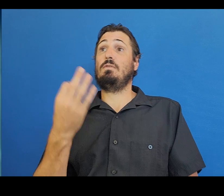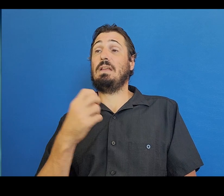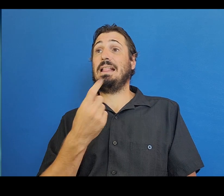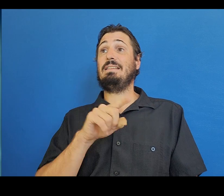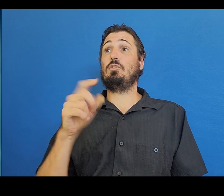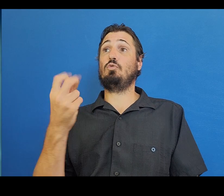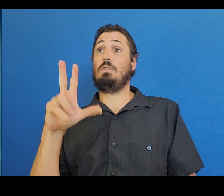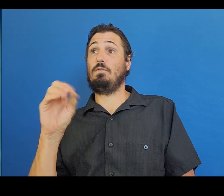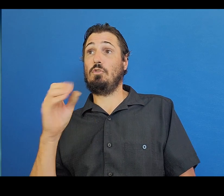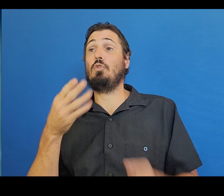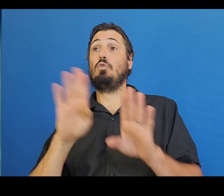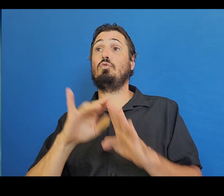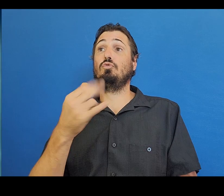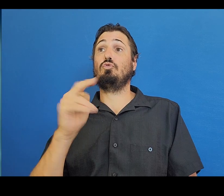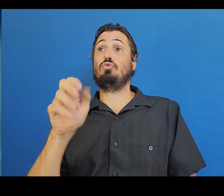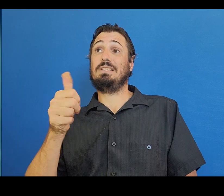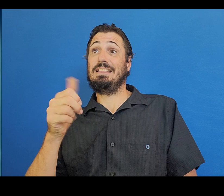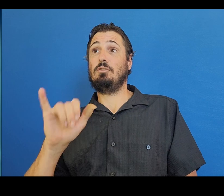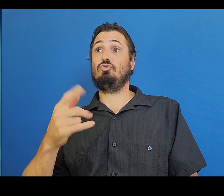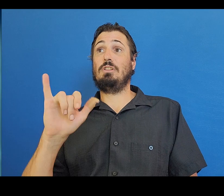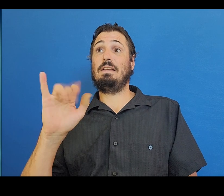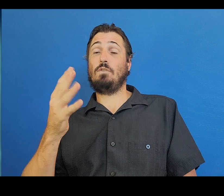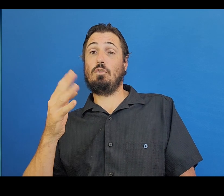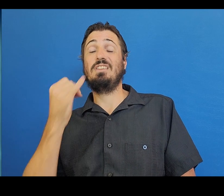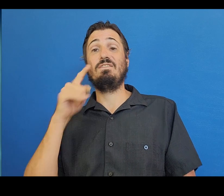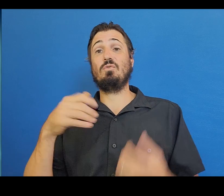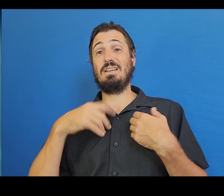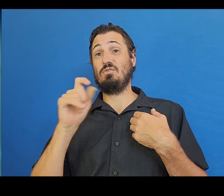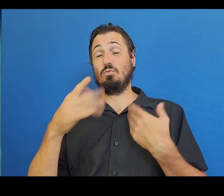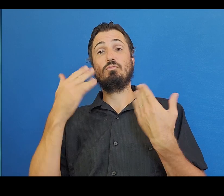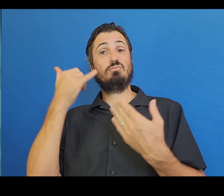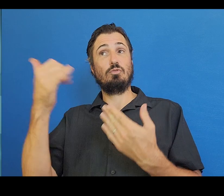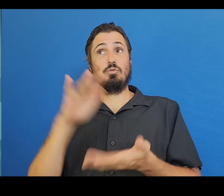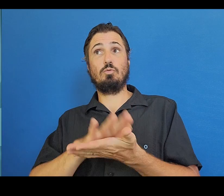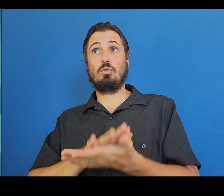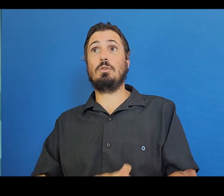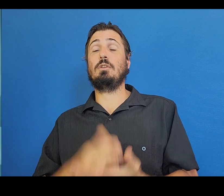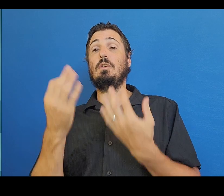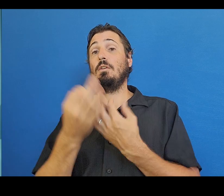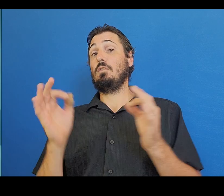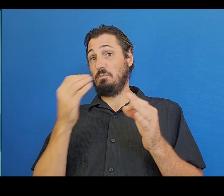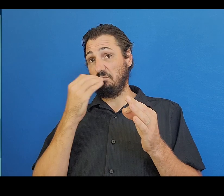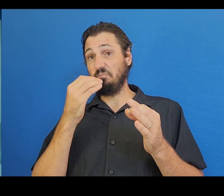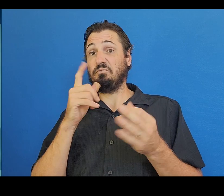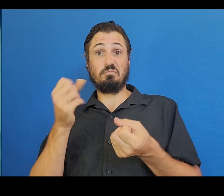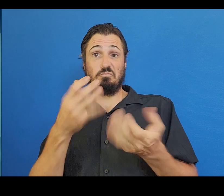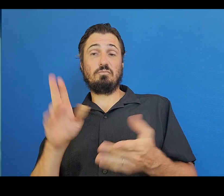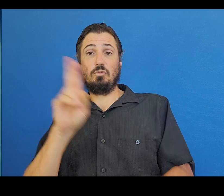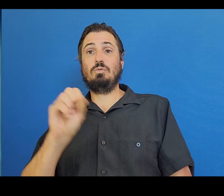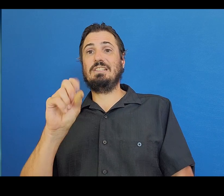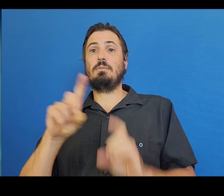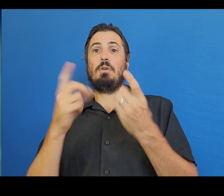11 a.m. to 12:30 p.m., and they'll be closed on June 10th and July 4th. So if you have any questions, please call the school. The free meals